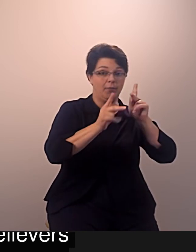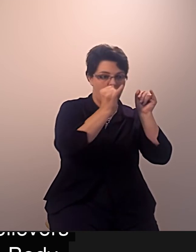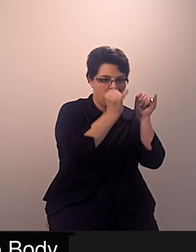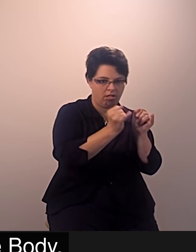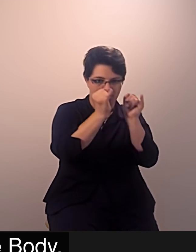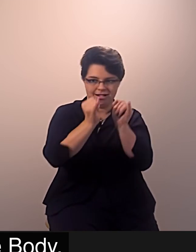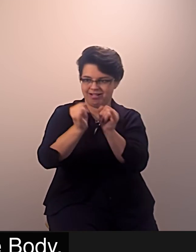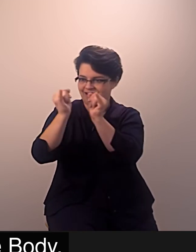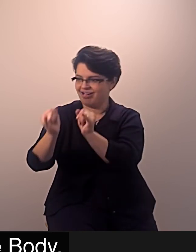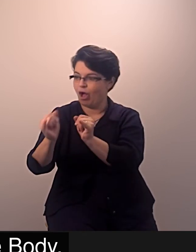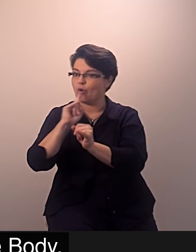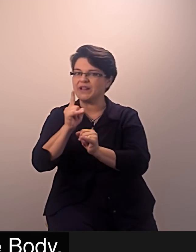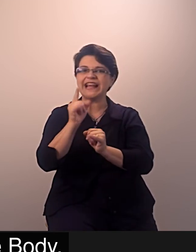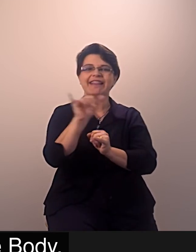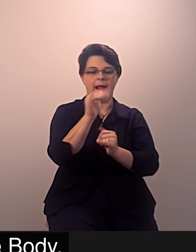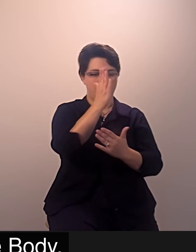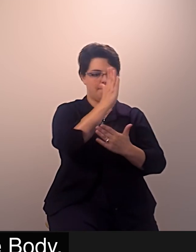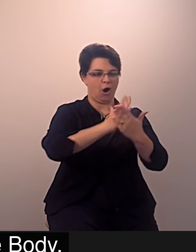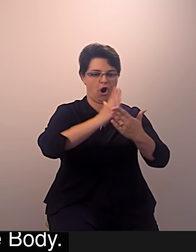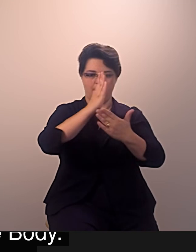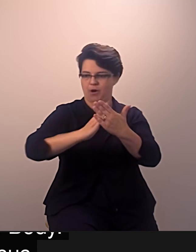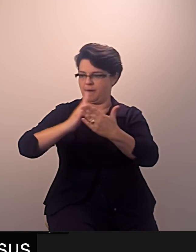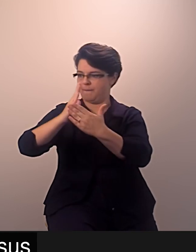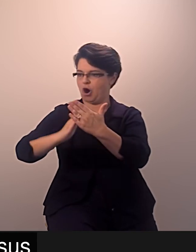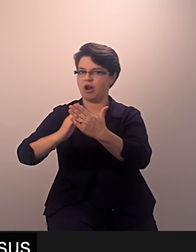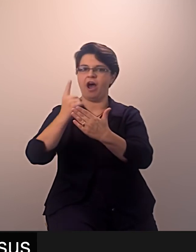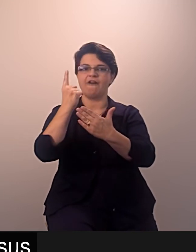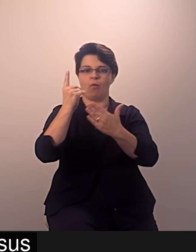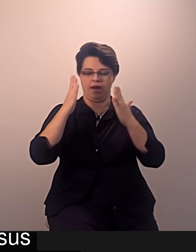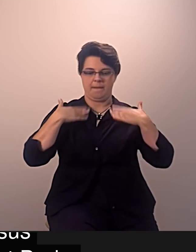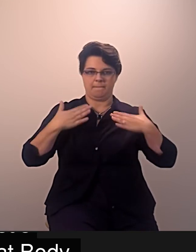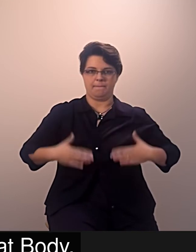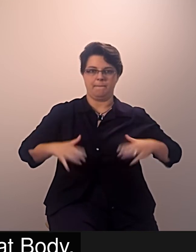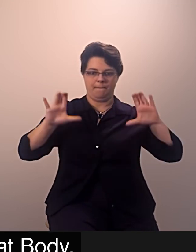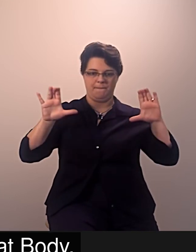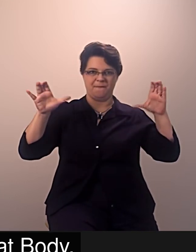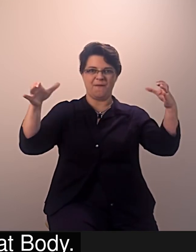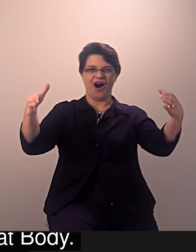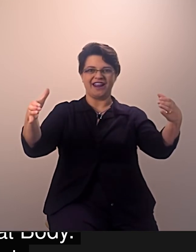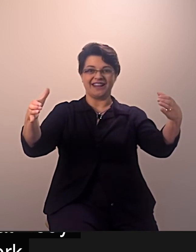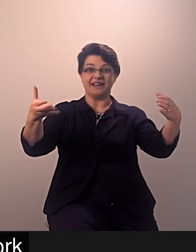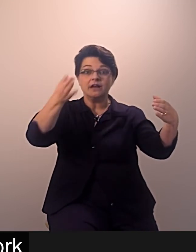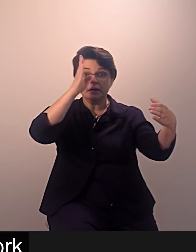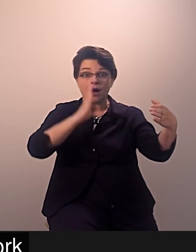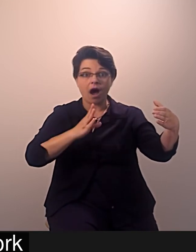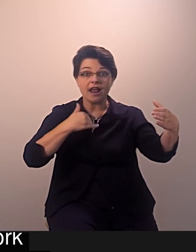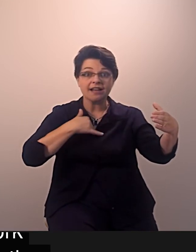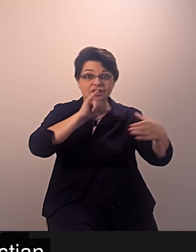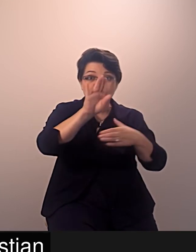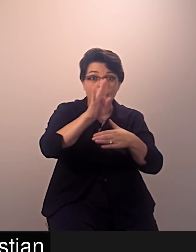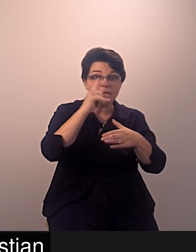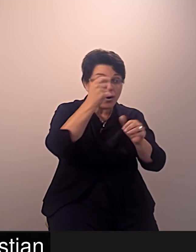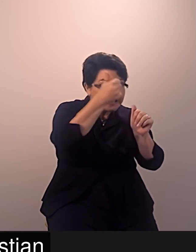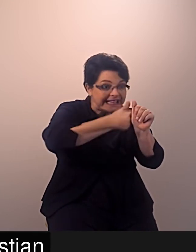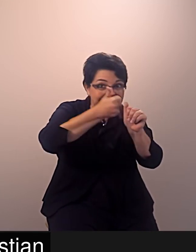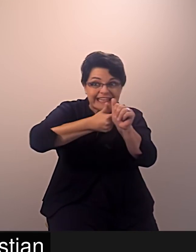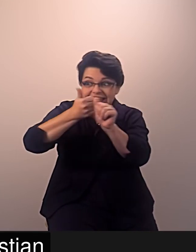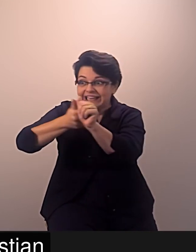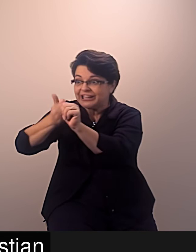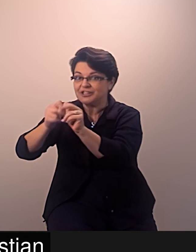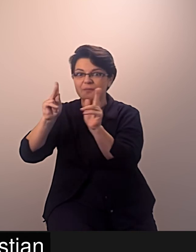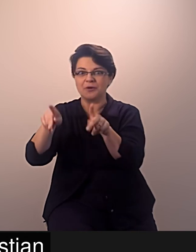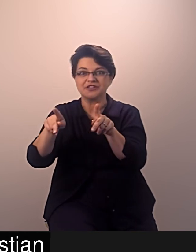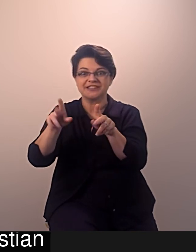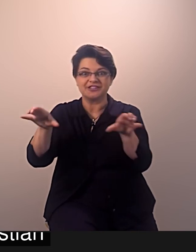Lord Jesus is the head of that body. God has work for every Christian to do. For